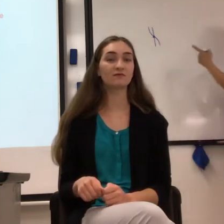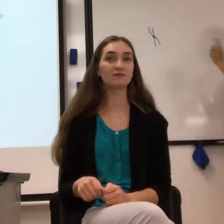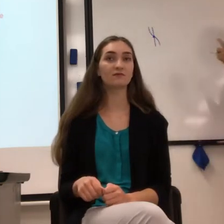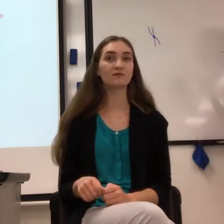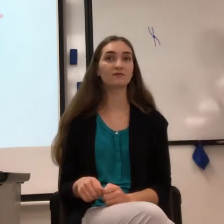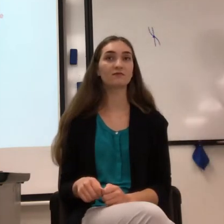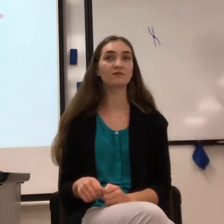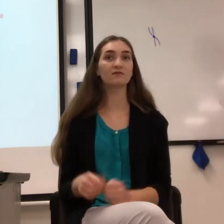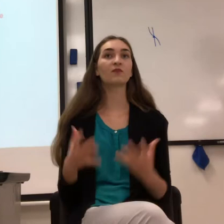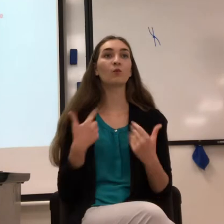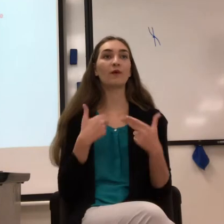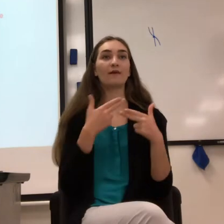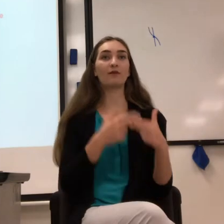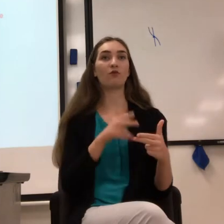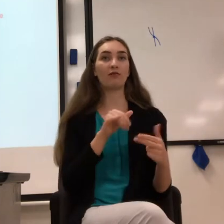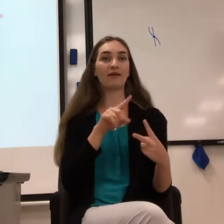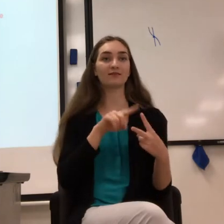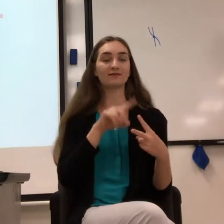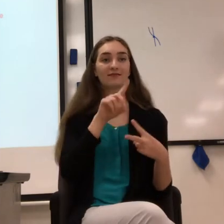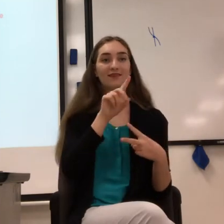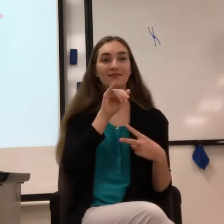Now, what did I call that, dyad or tetrad?